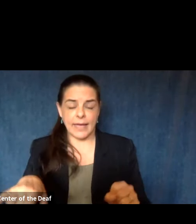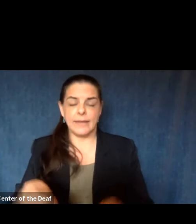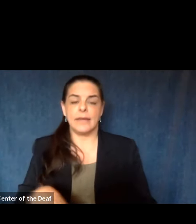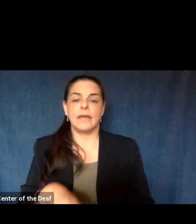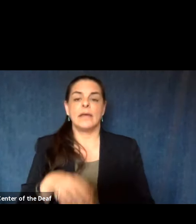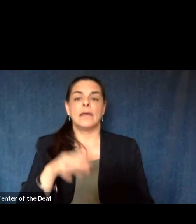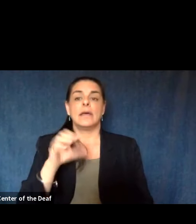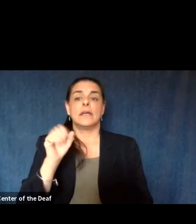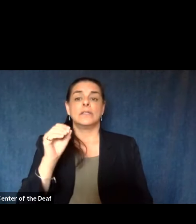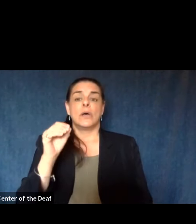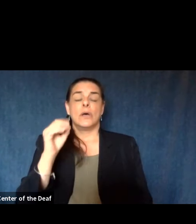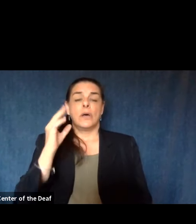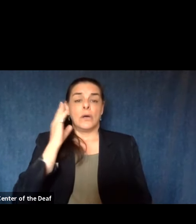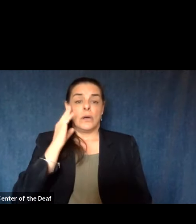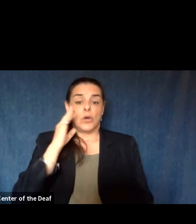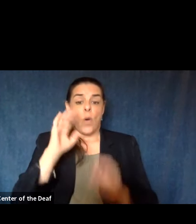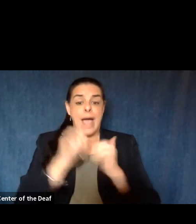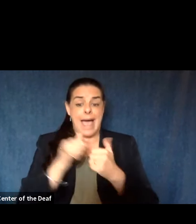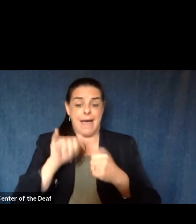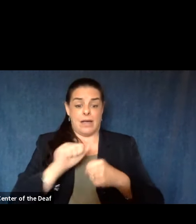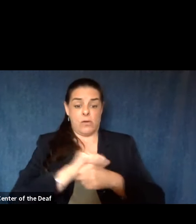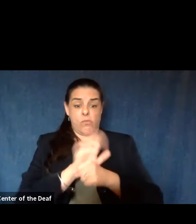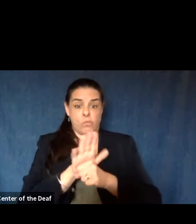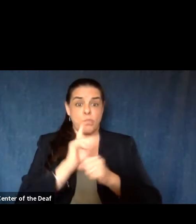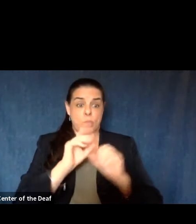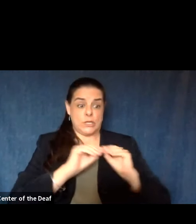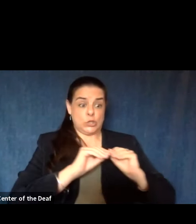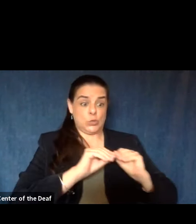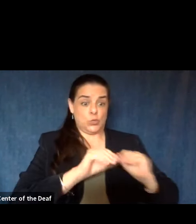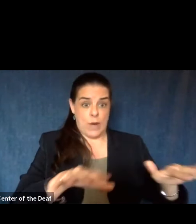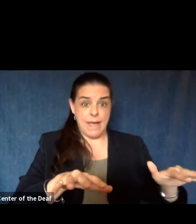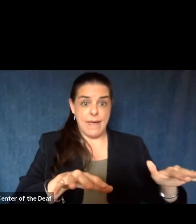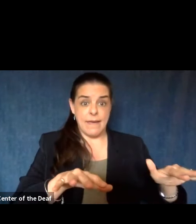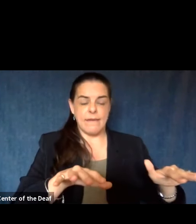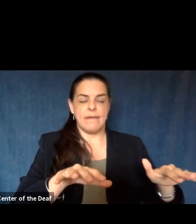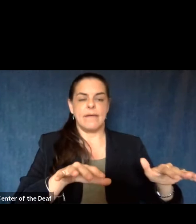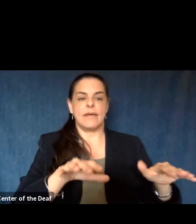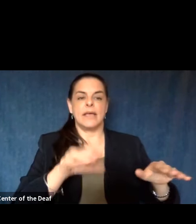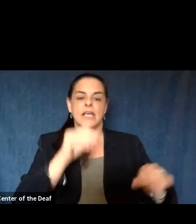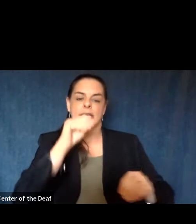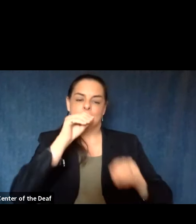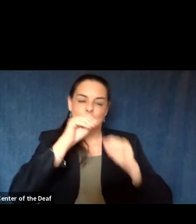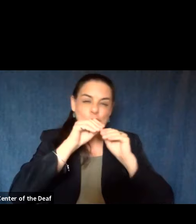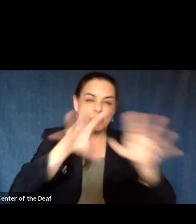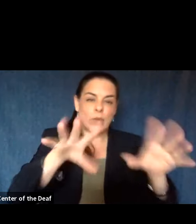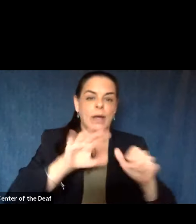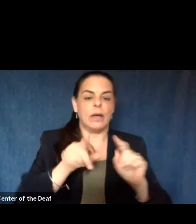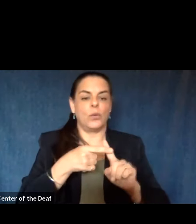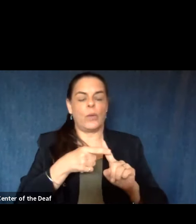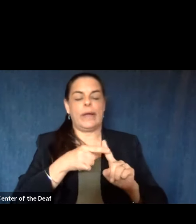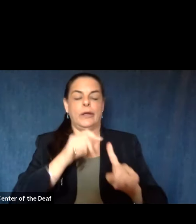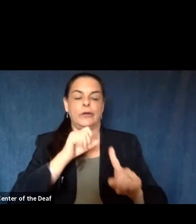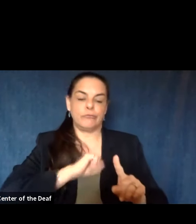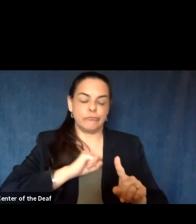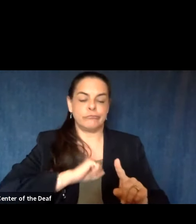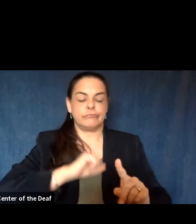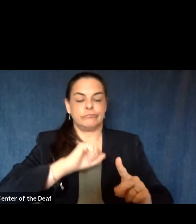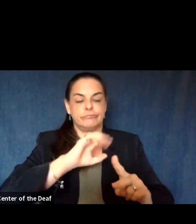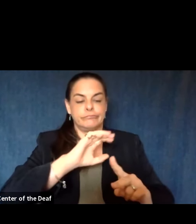knowing how COVID-19 is transmitted, we spray it out when we talk, sing, cough, sneeze,